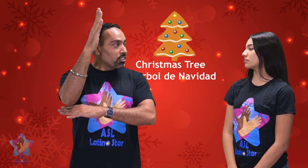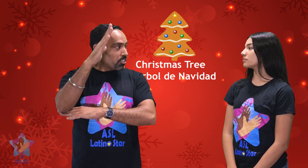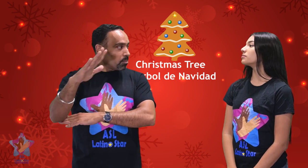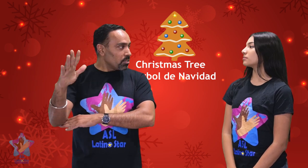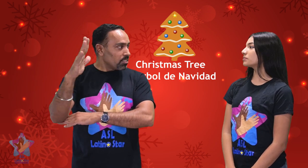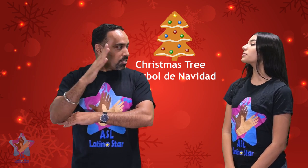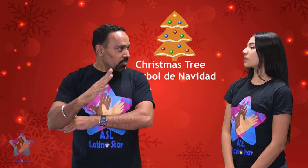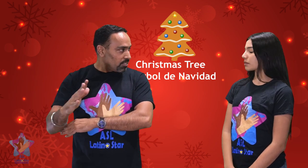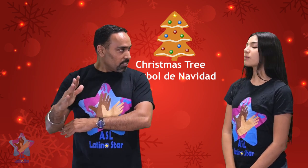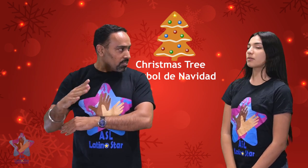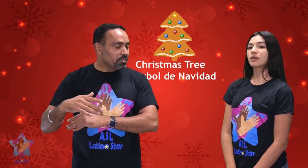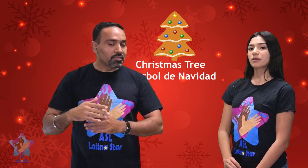the shapes.